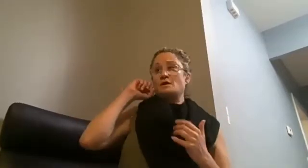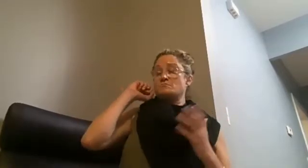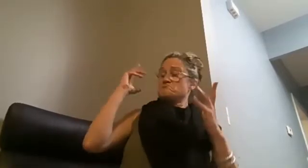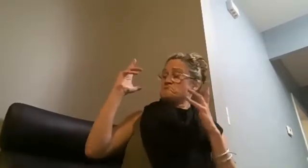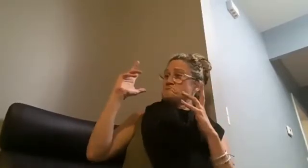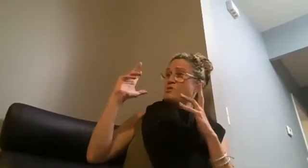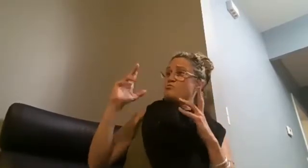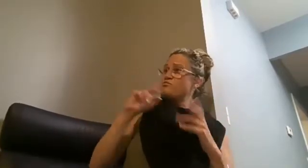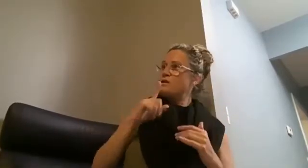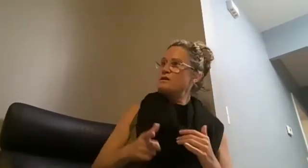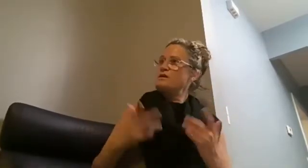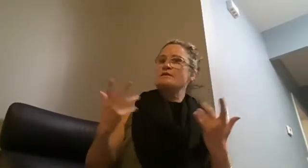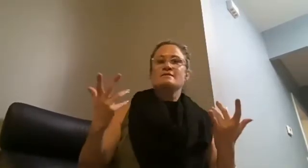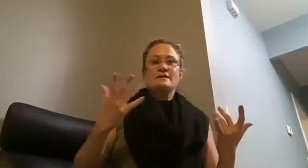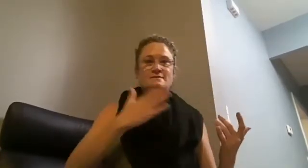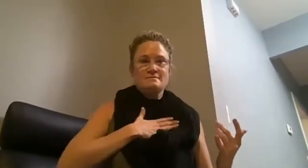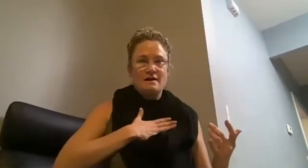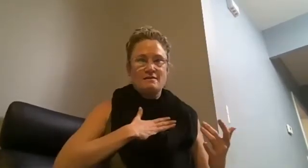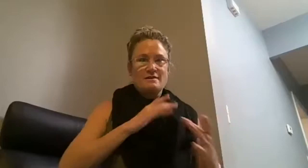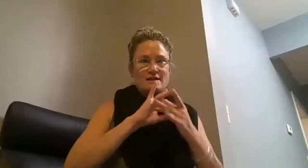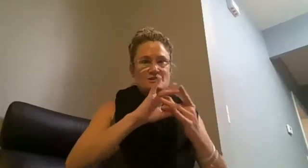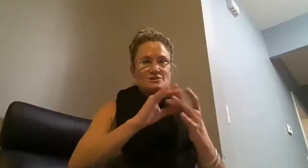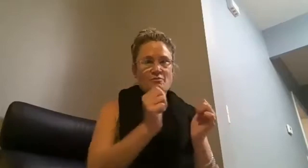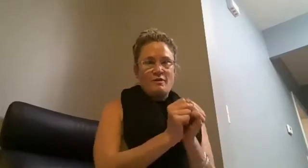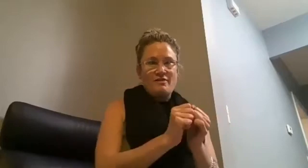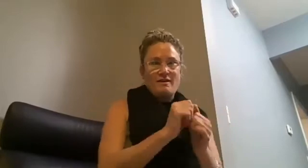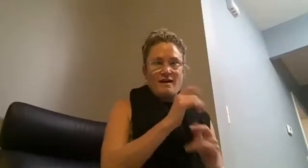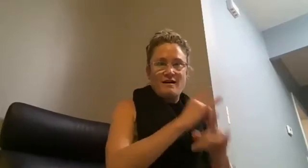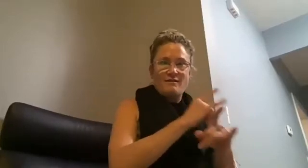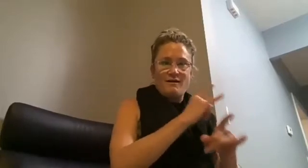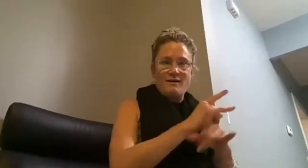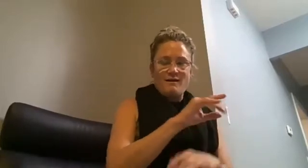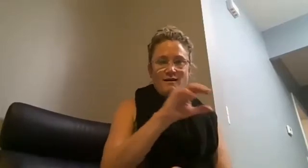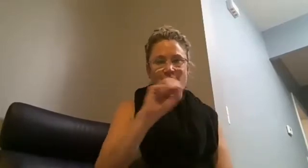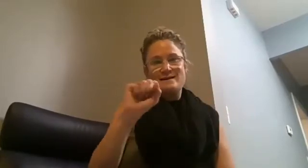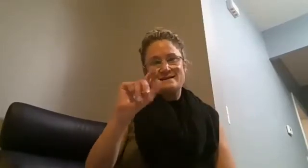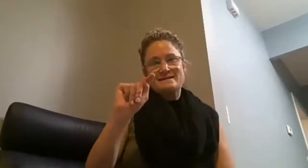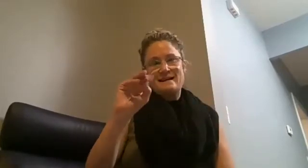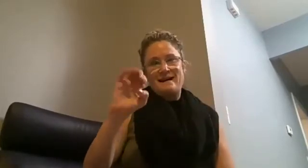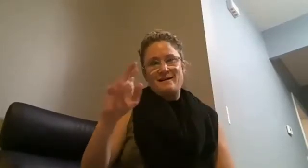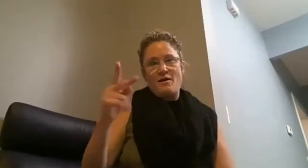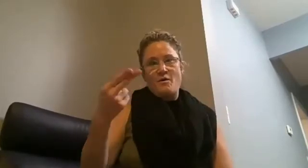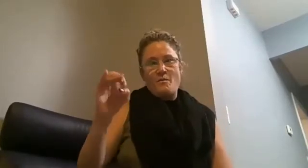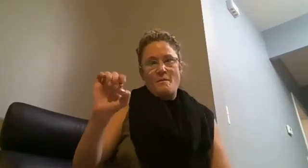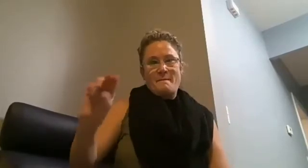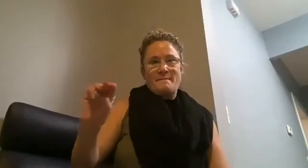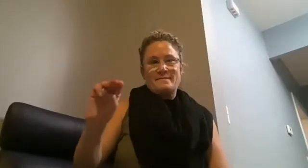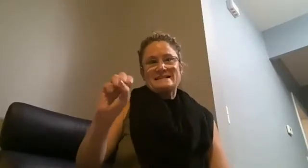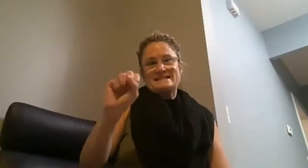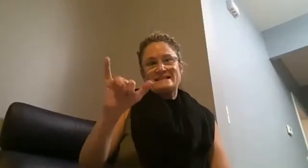that's basically my relationship with alcohol, Stockholm syndrome. And the big book points that out in a number of different ways, where it says, as alcoholics,